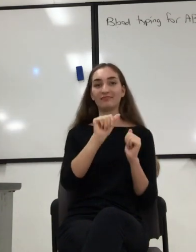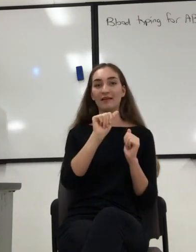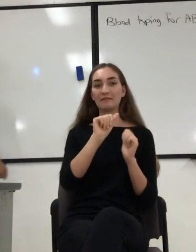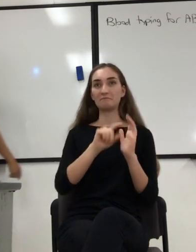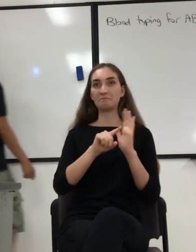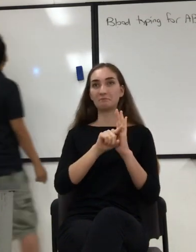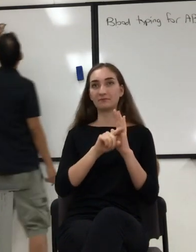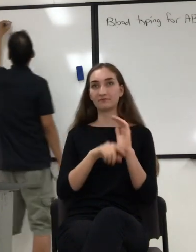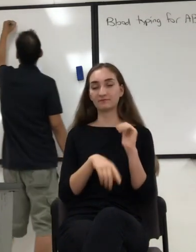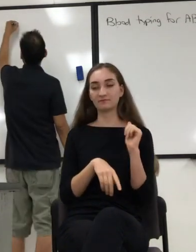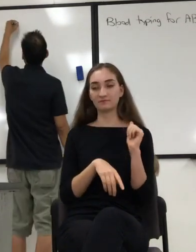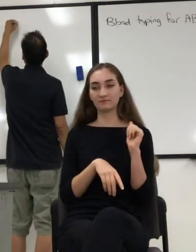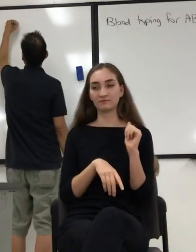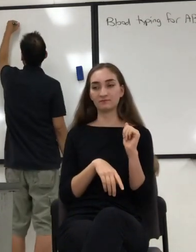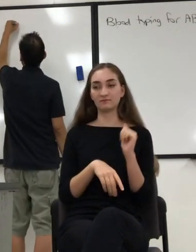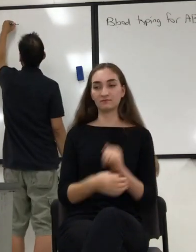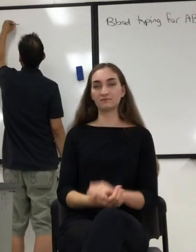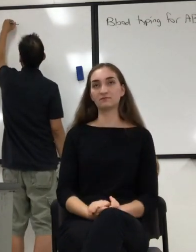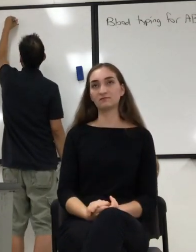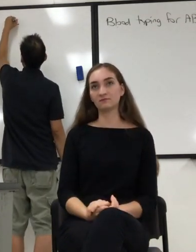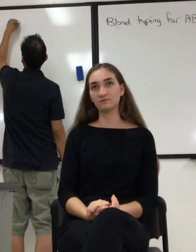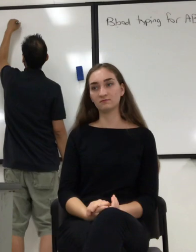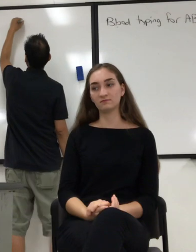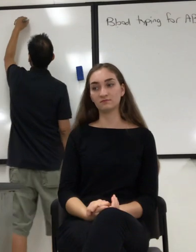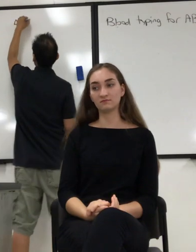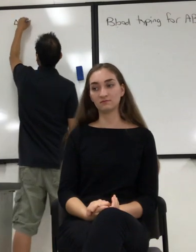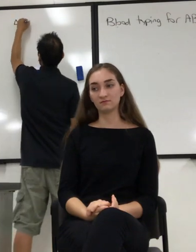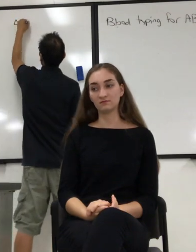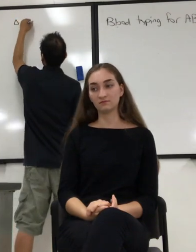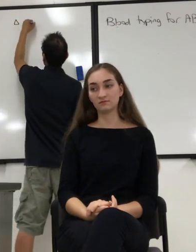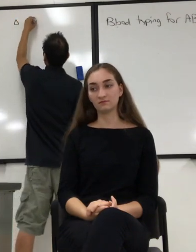So let me get a little key here. Triangle is